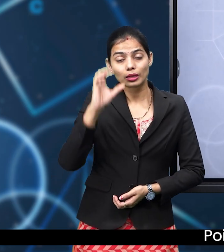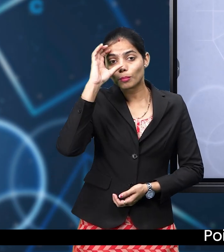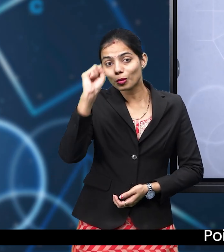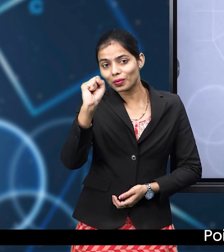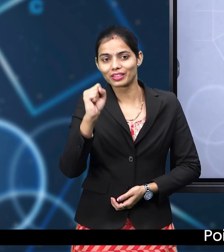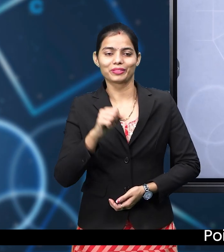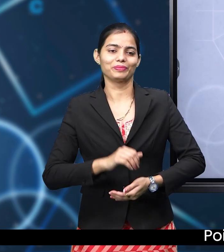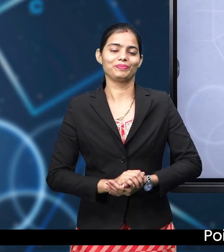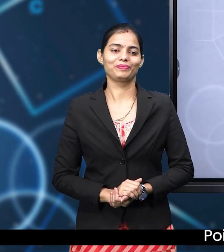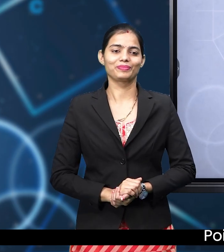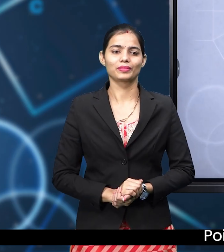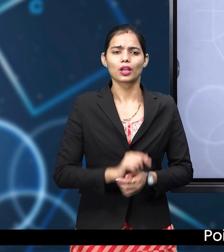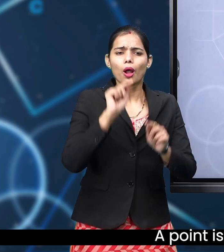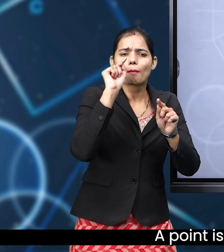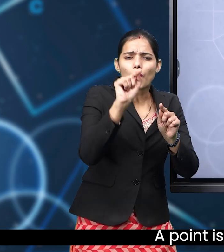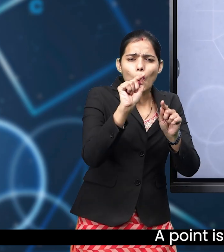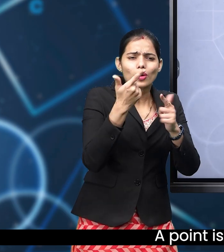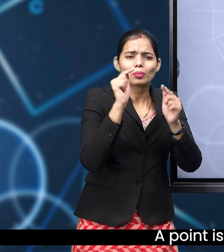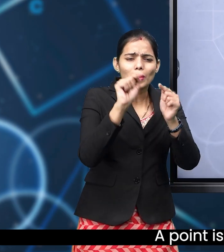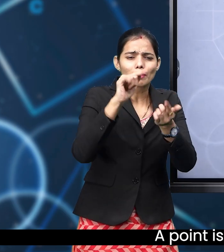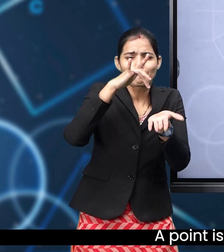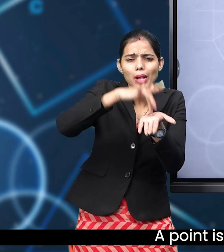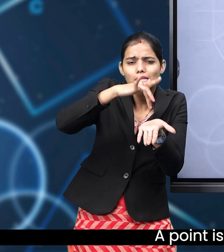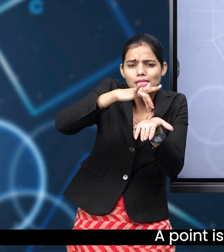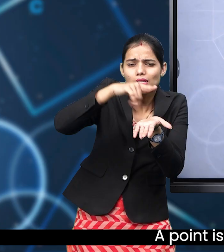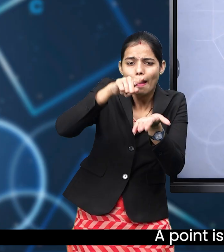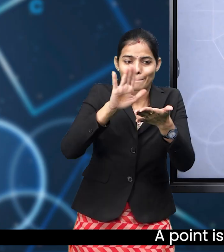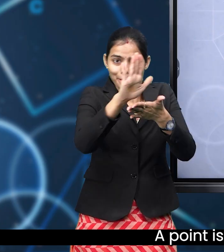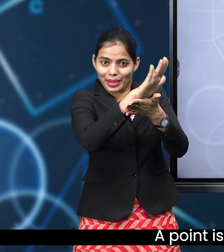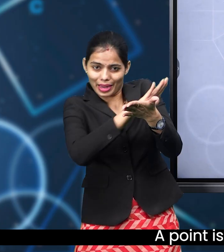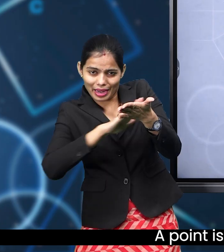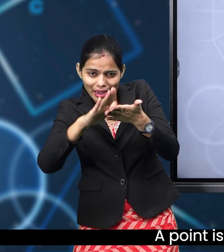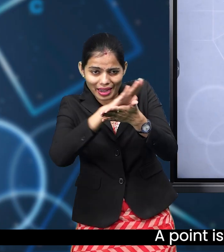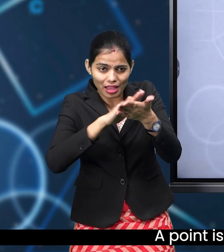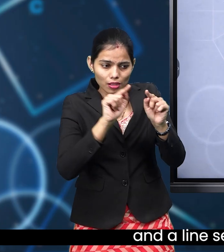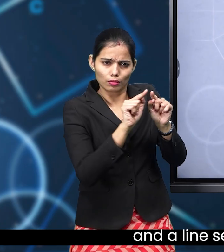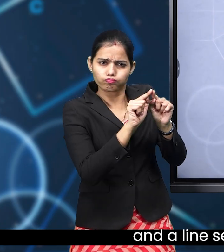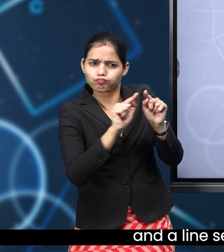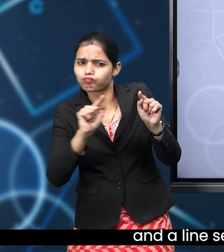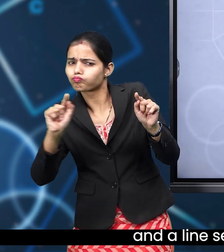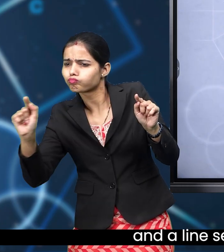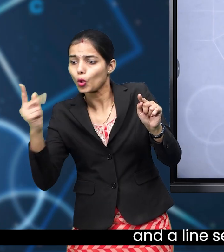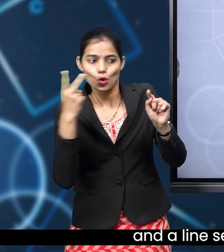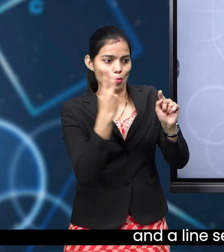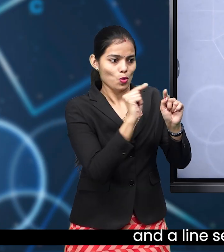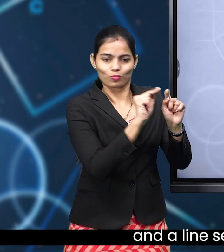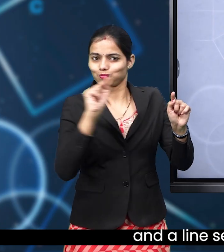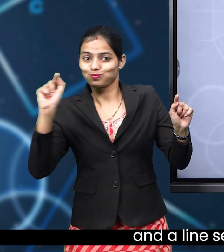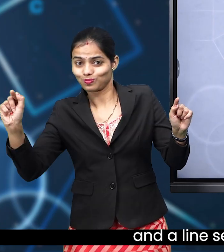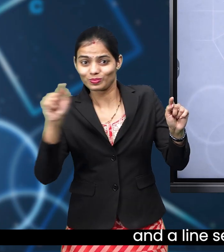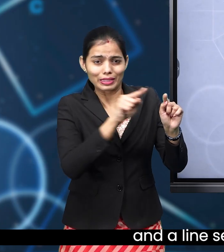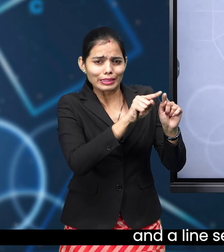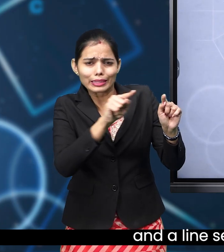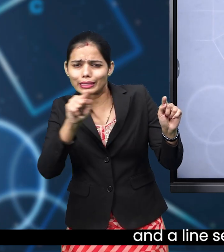Points to remember. A point is a location on a surface and a line segment has two